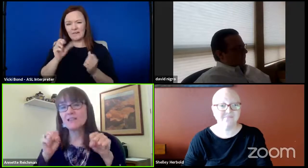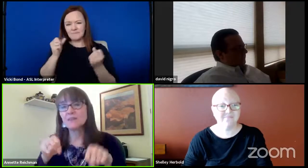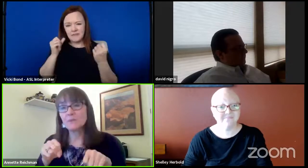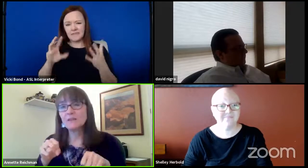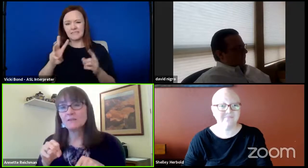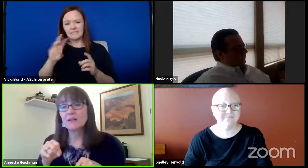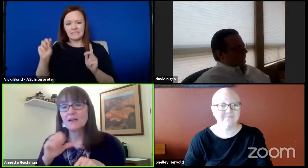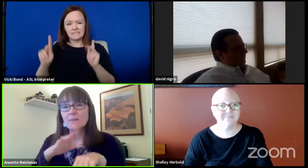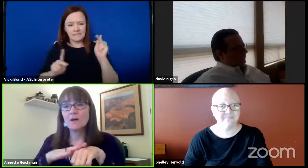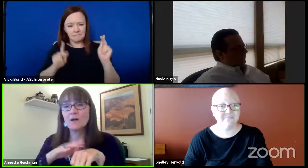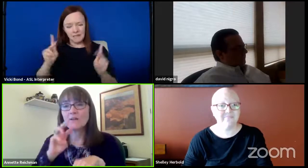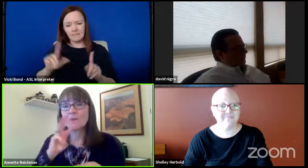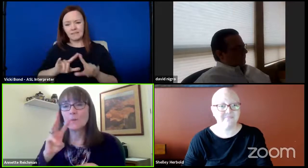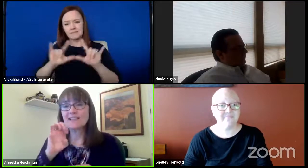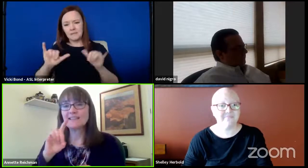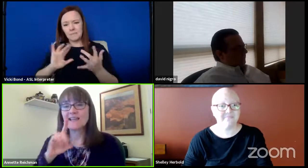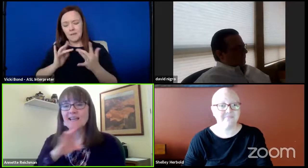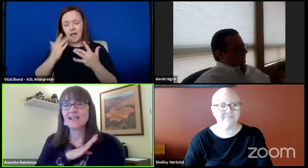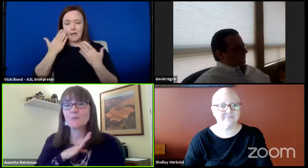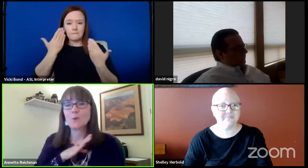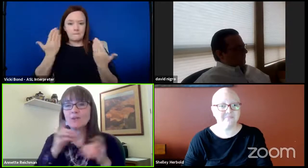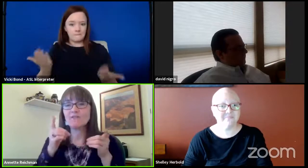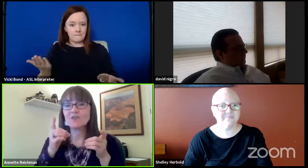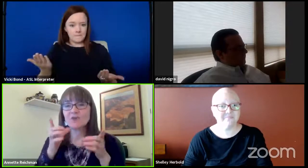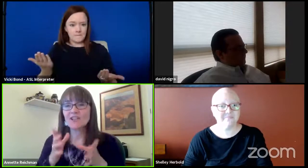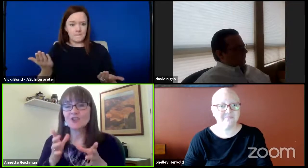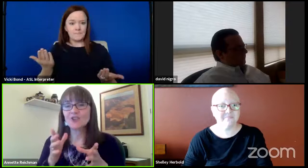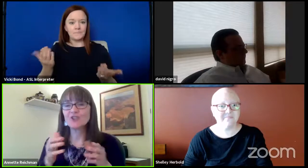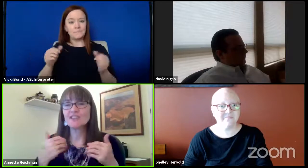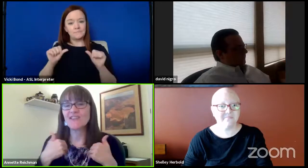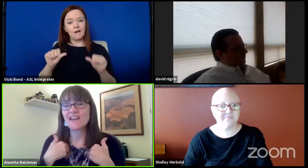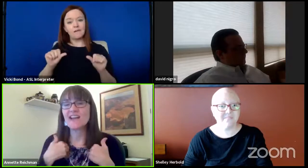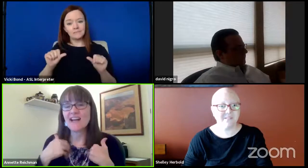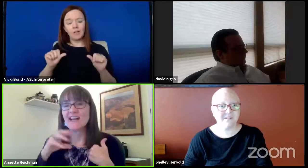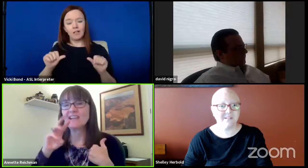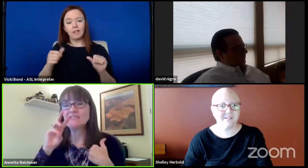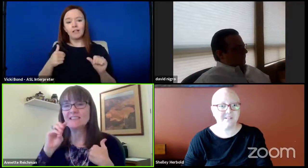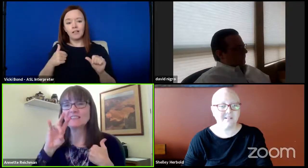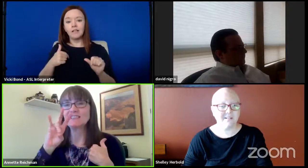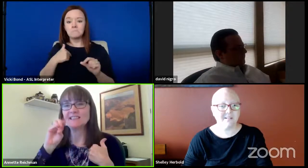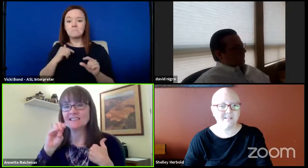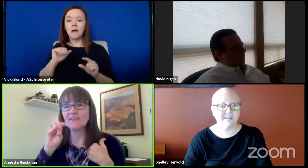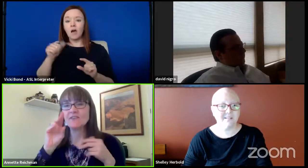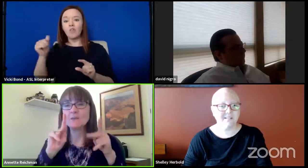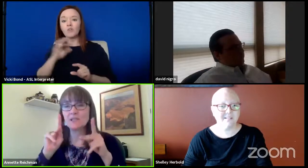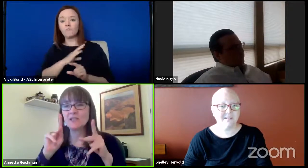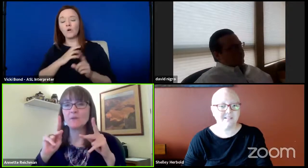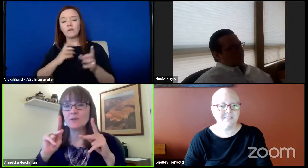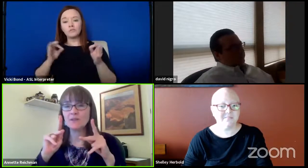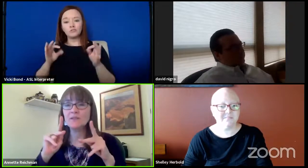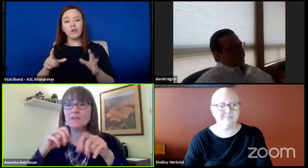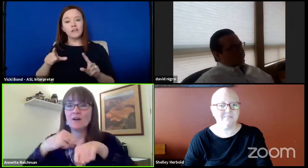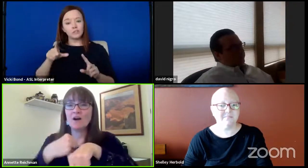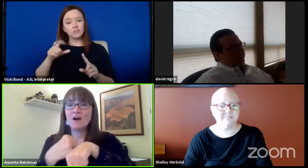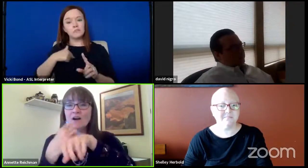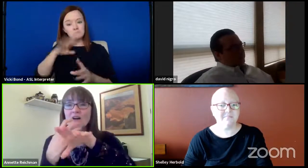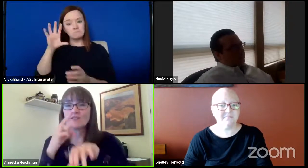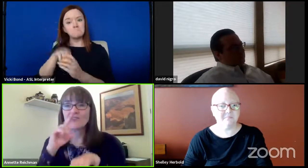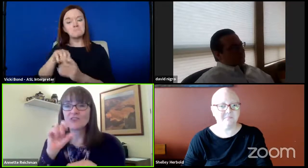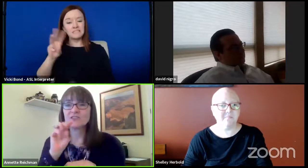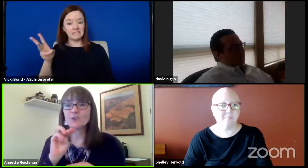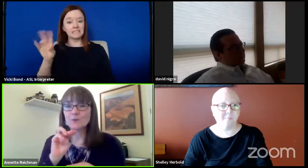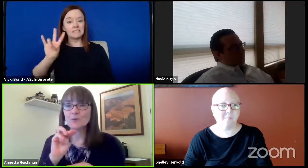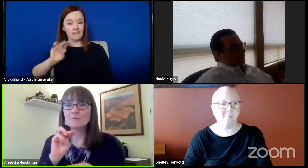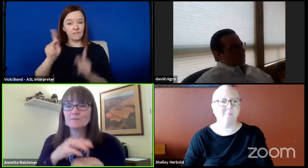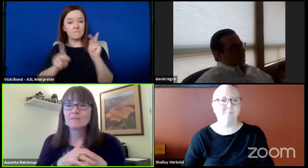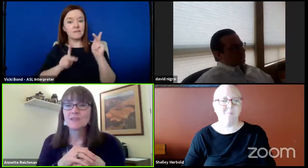It's possible. I'm on the West Ed Board of Directors and they had 60, 70 people